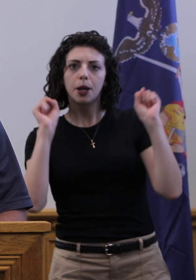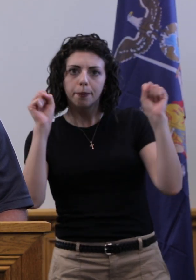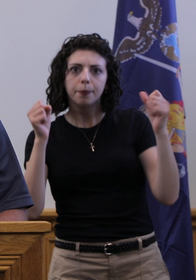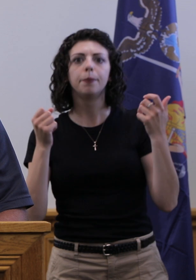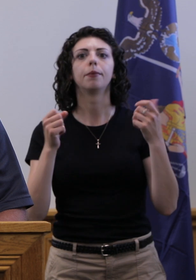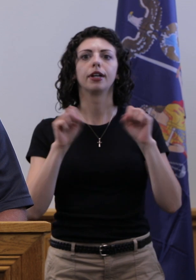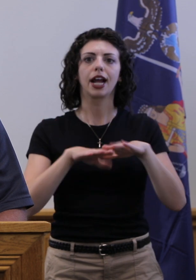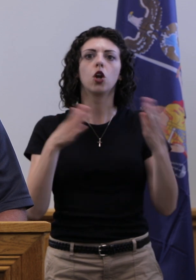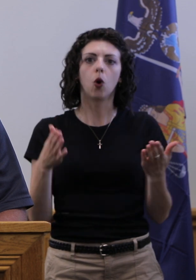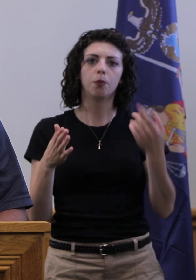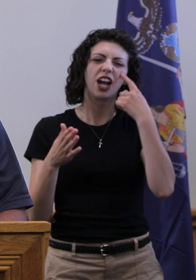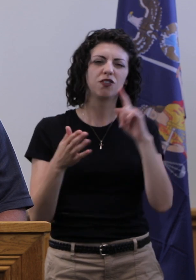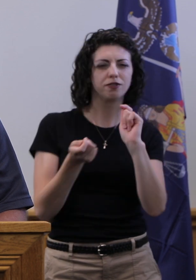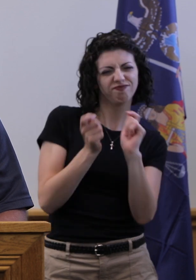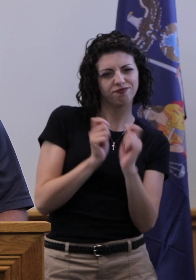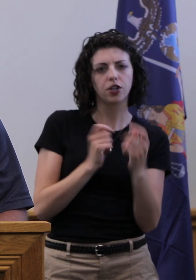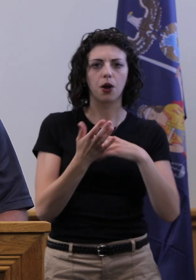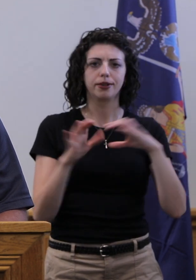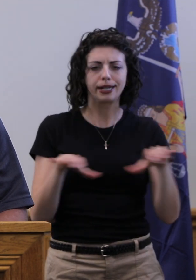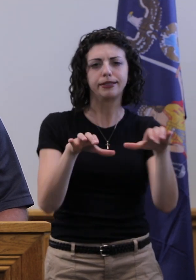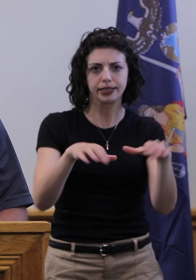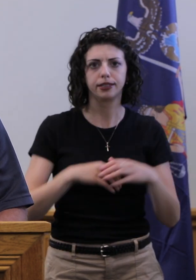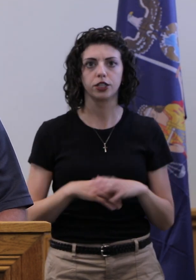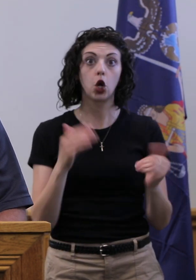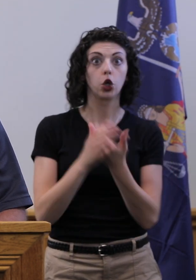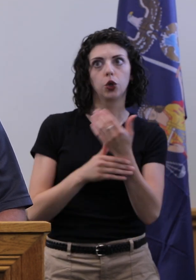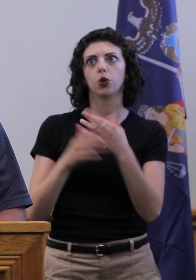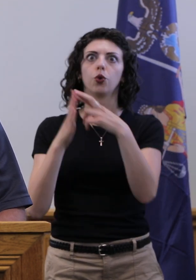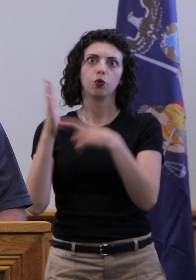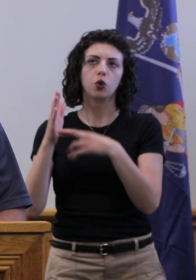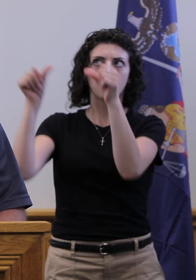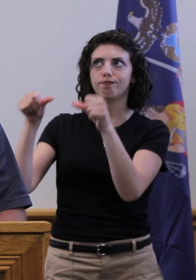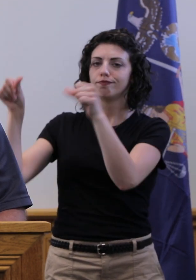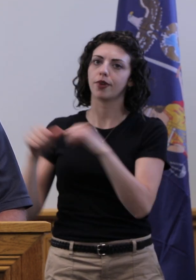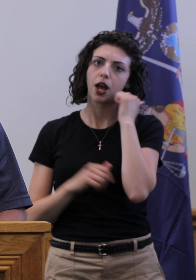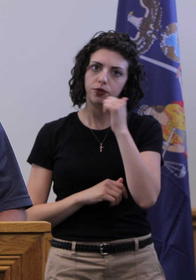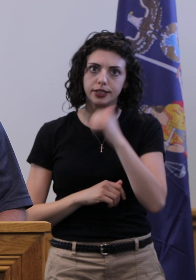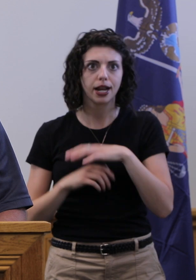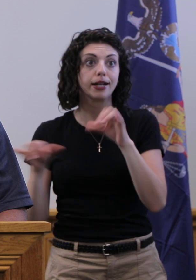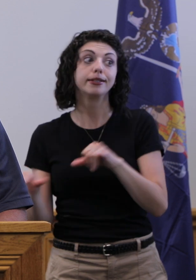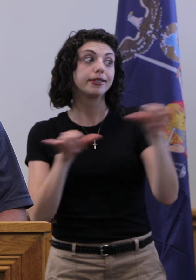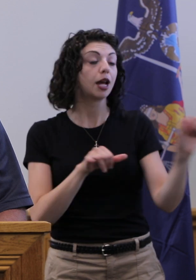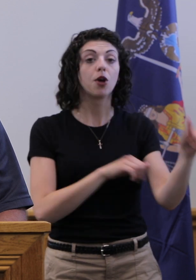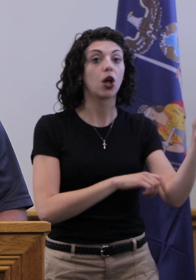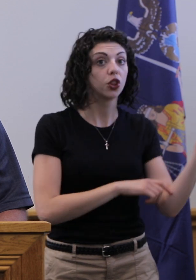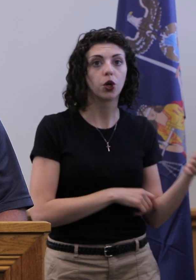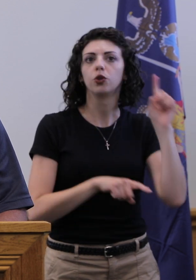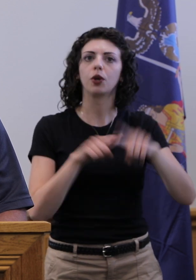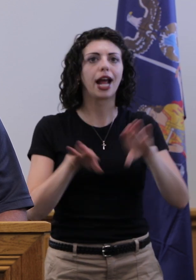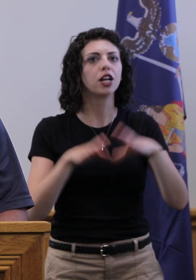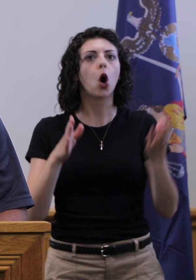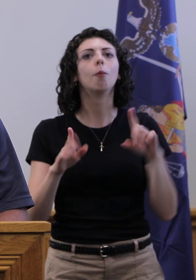activities. New guidelines are being announced every day. Like everyone else, business and attractions can't reopen until they have read